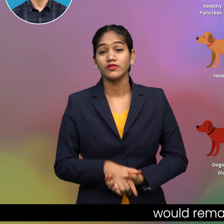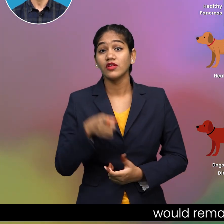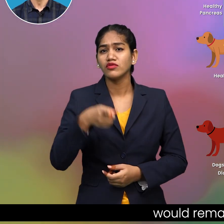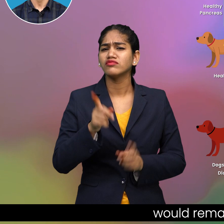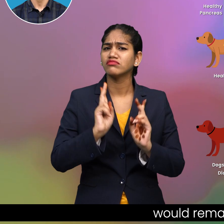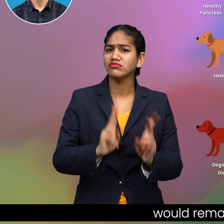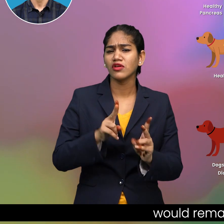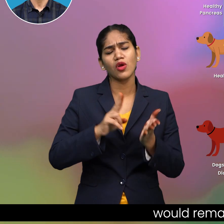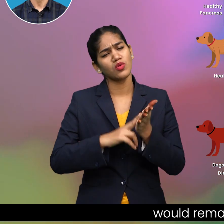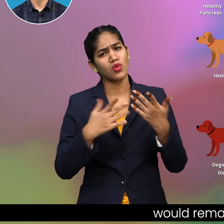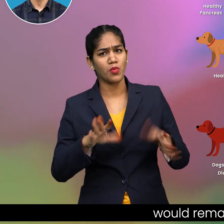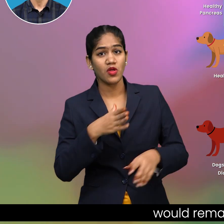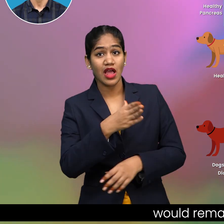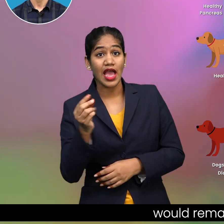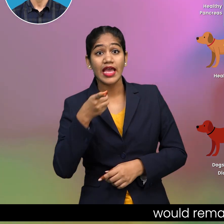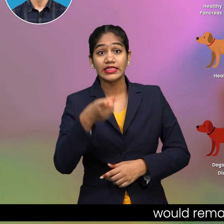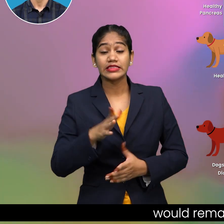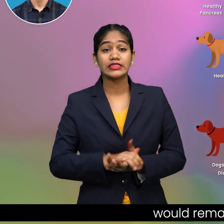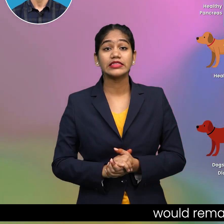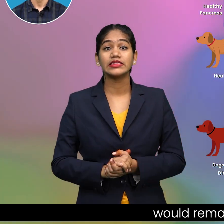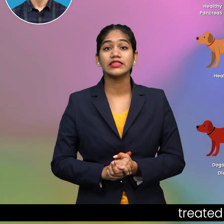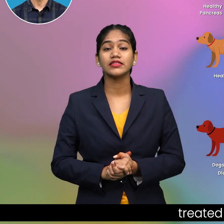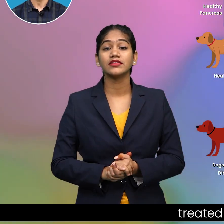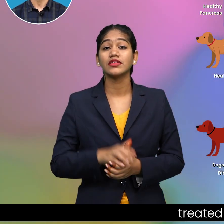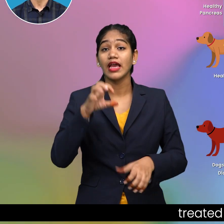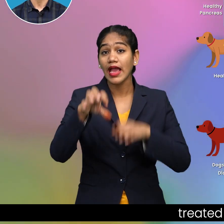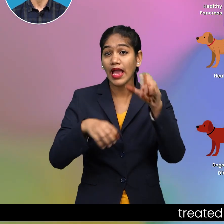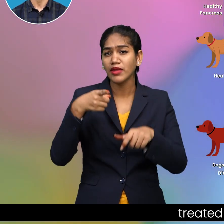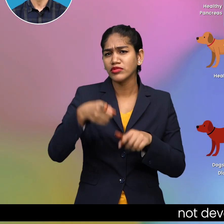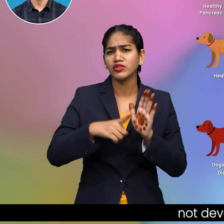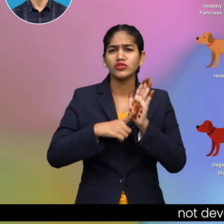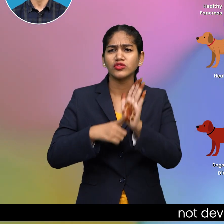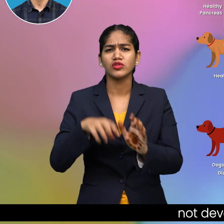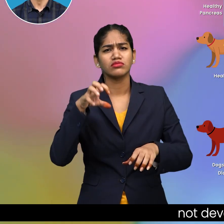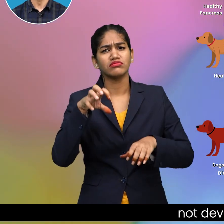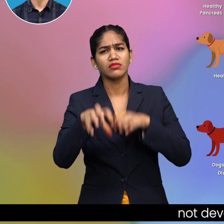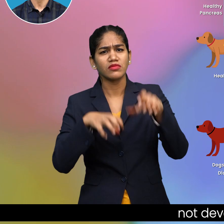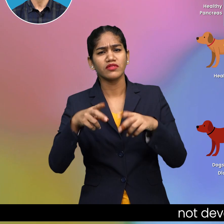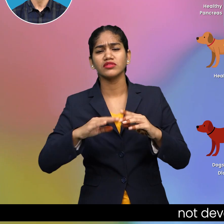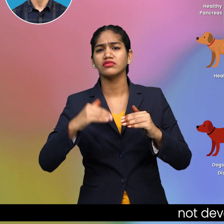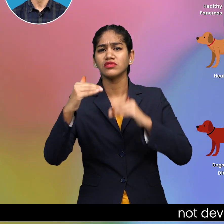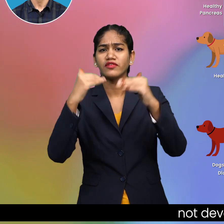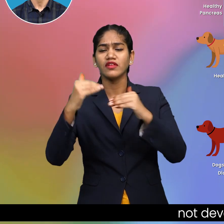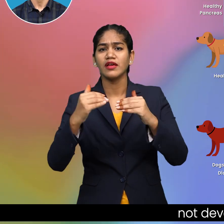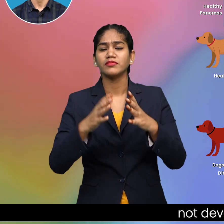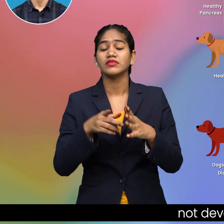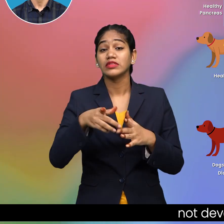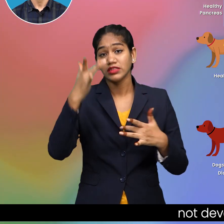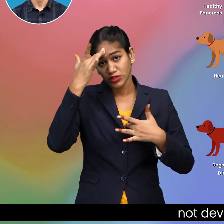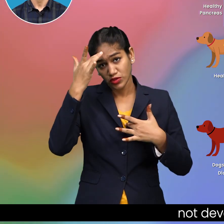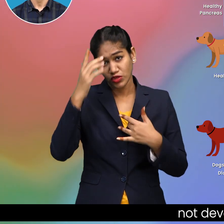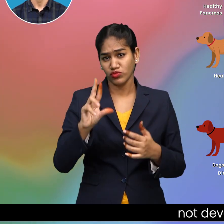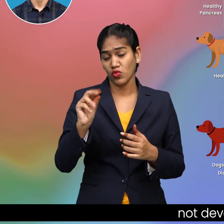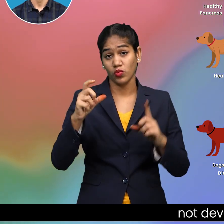would remain normal and the treated animal would not develop diabetes.